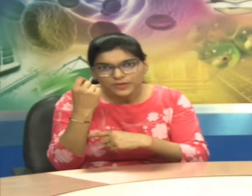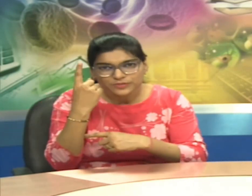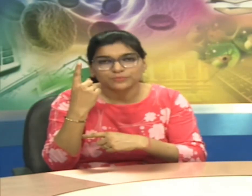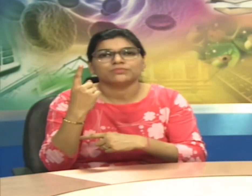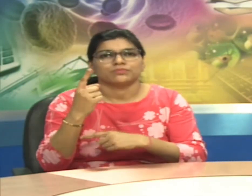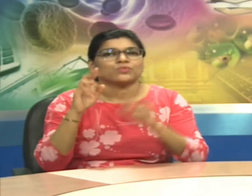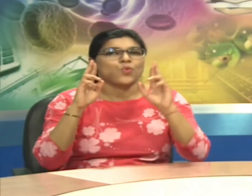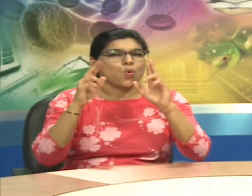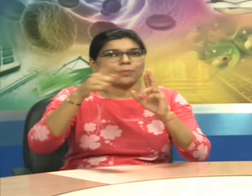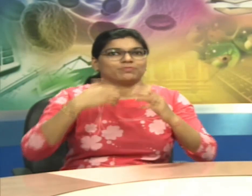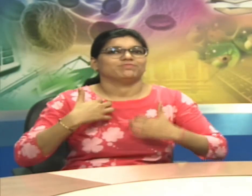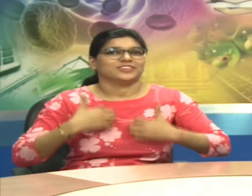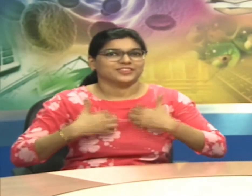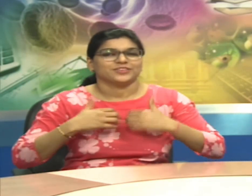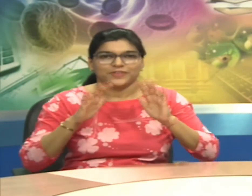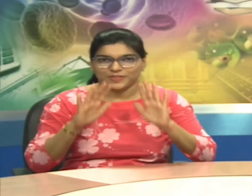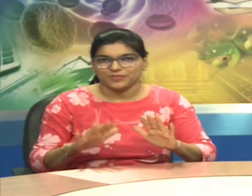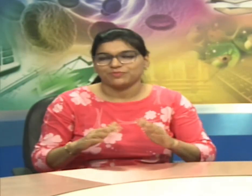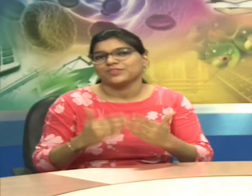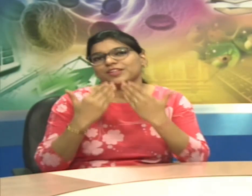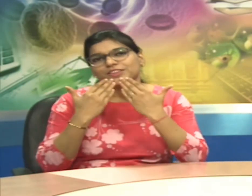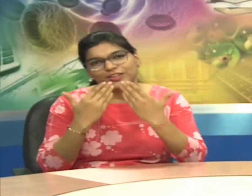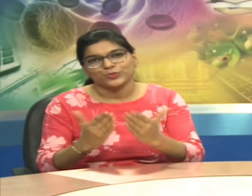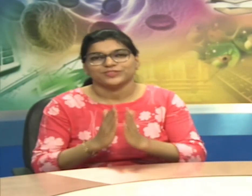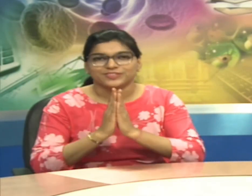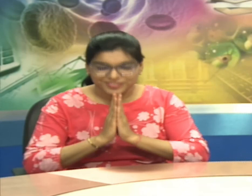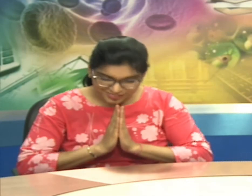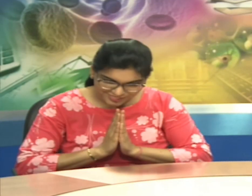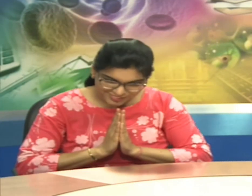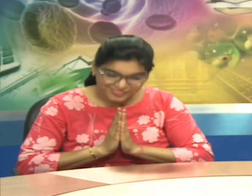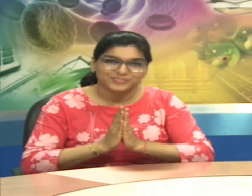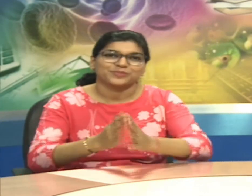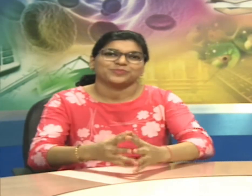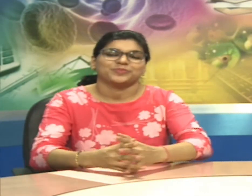are different kinds of word. I hope you have interest in this video. Thank you so much.